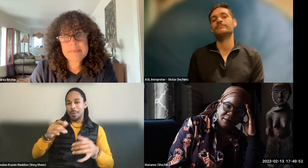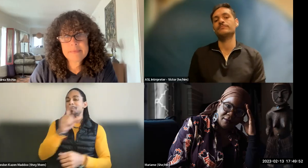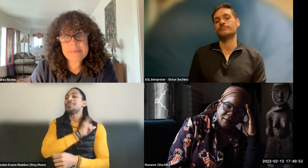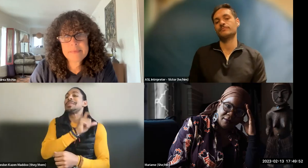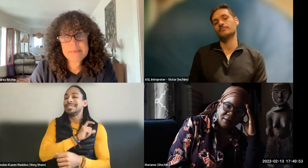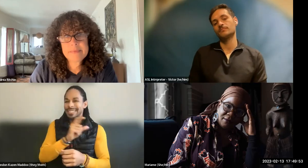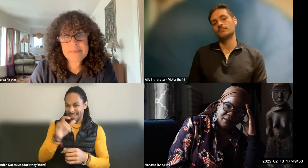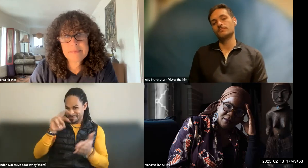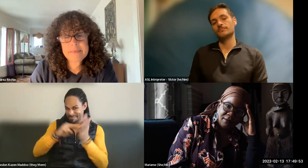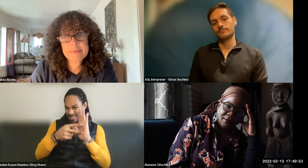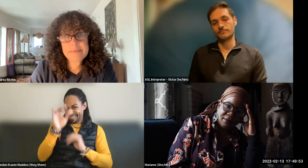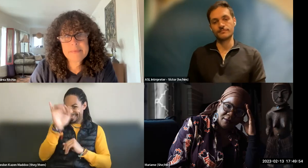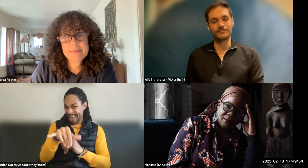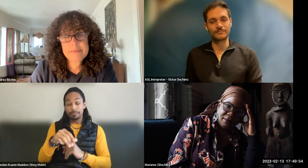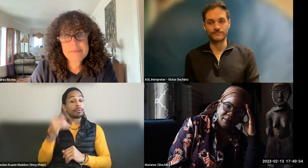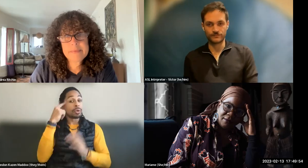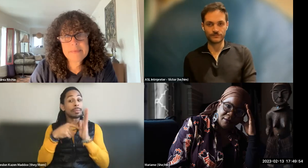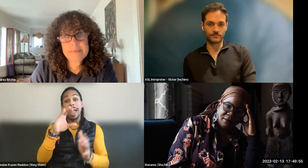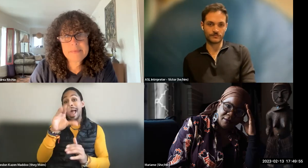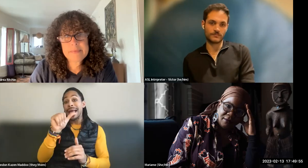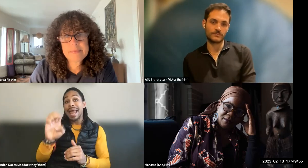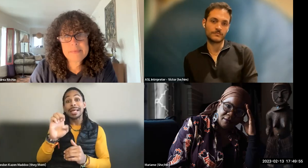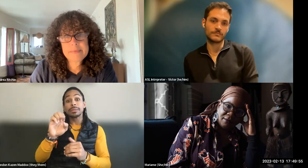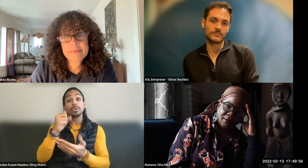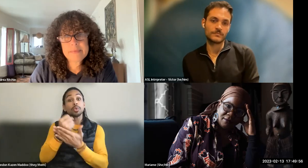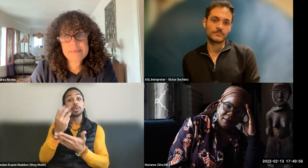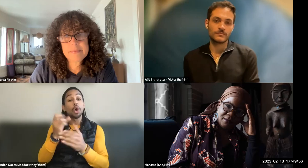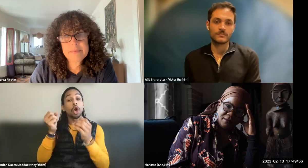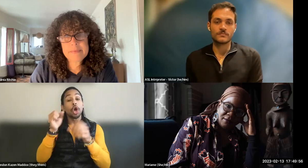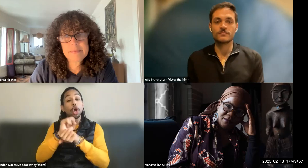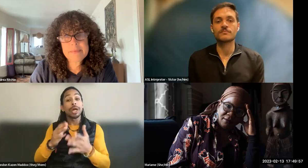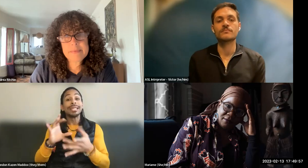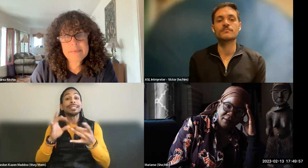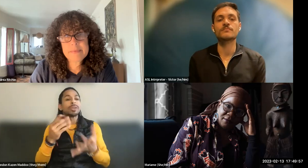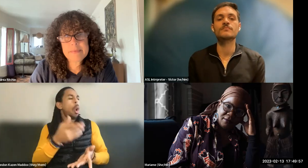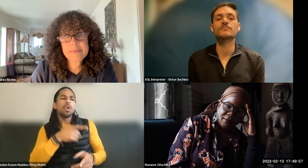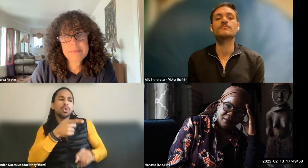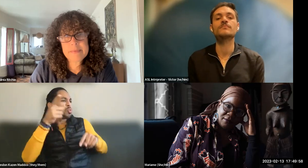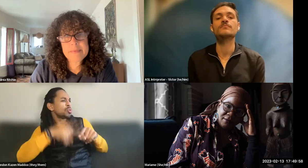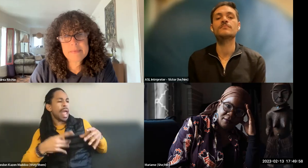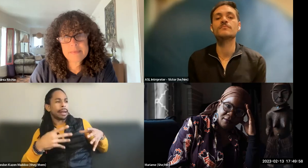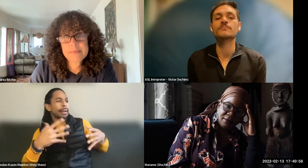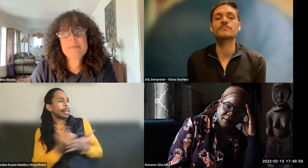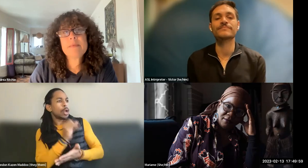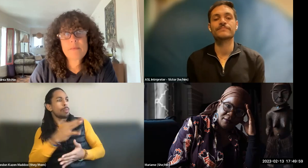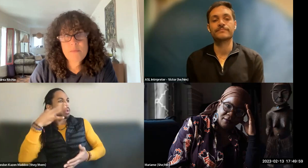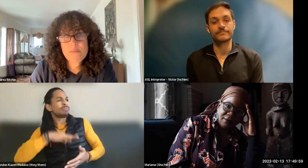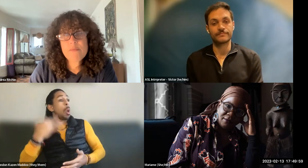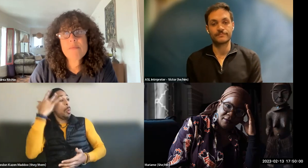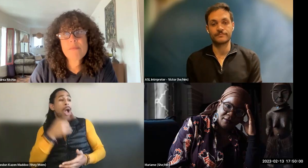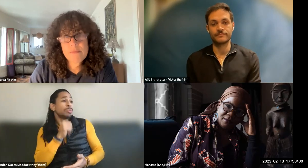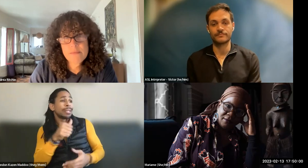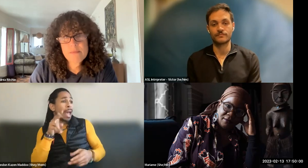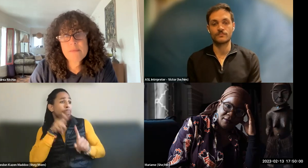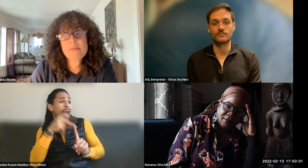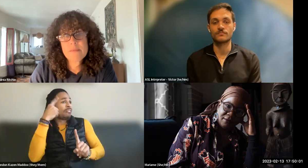caseworker telling someone that they can't get their benefits because they haven't applied for enough jobs this month is a